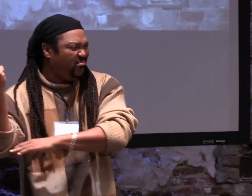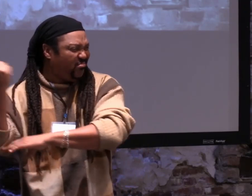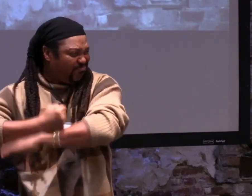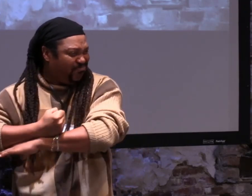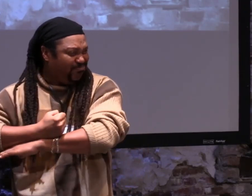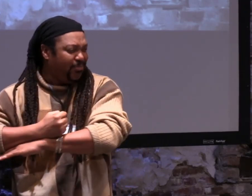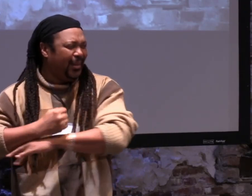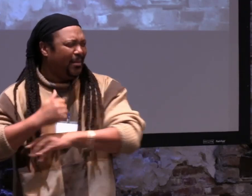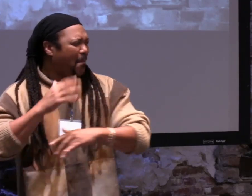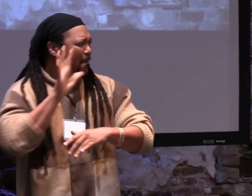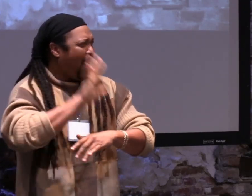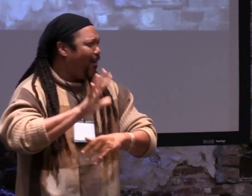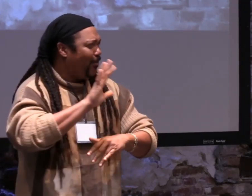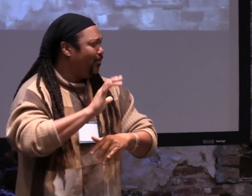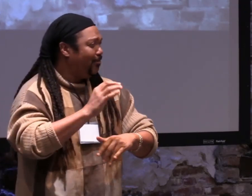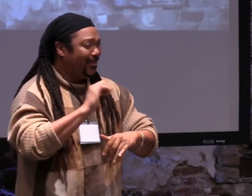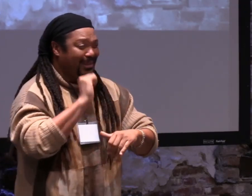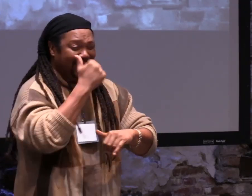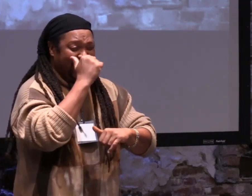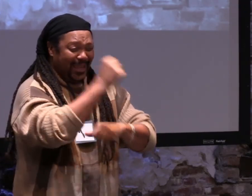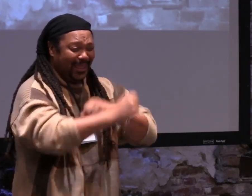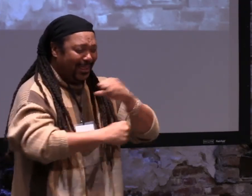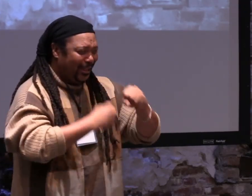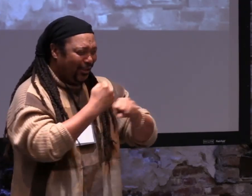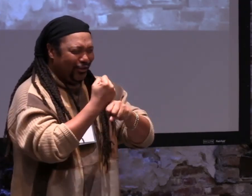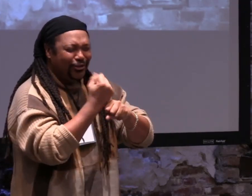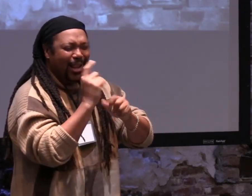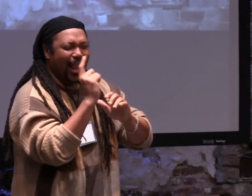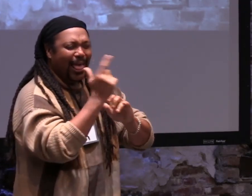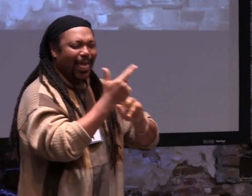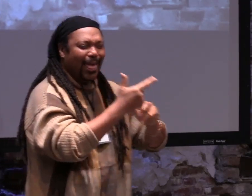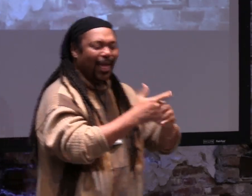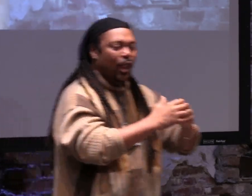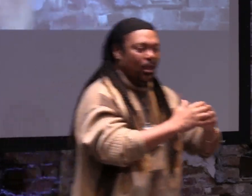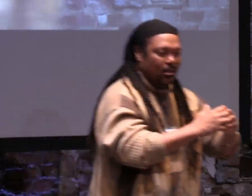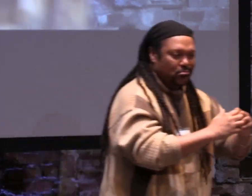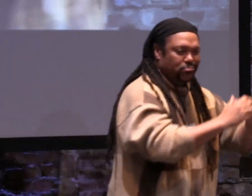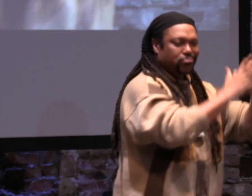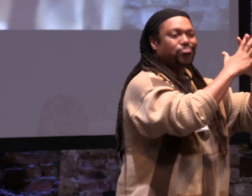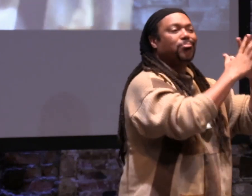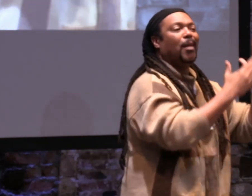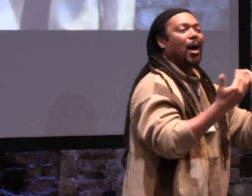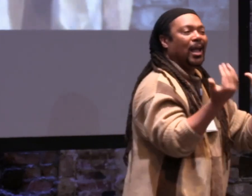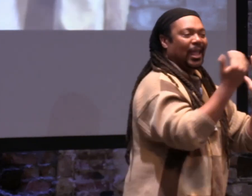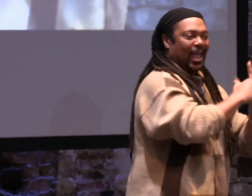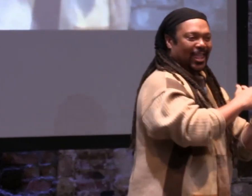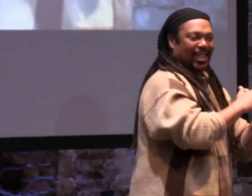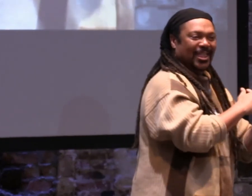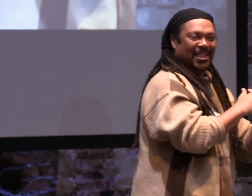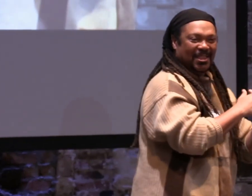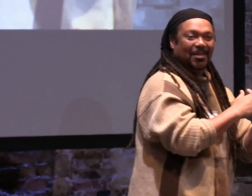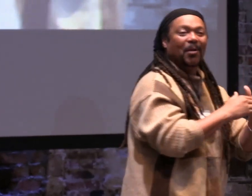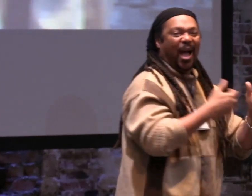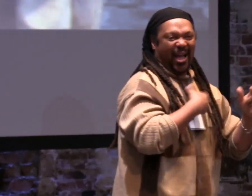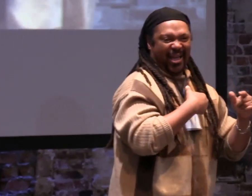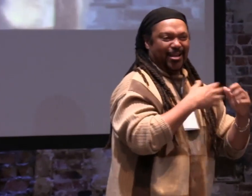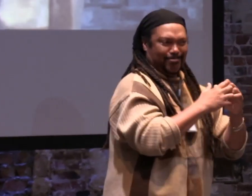Sunshine 2.00, but that is no longer in existence. But it revitalized itself